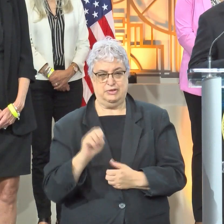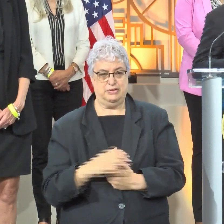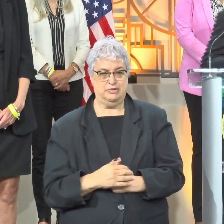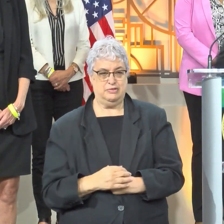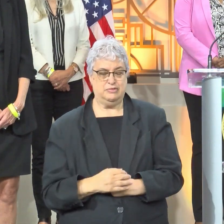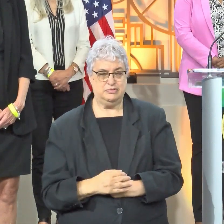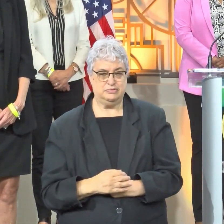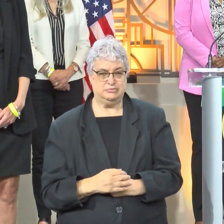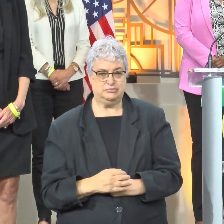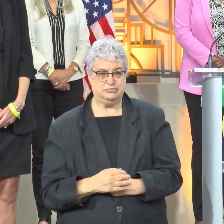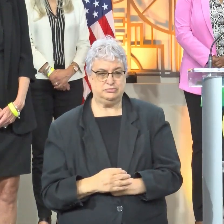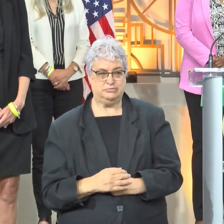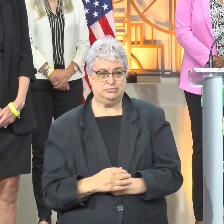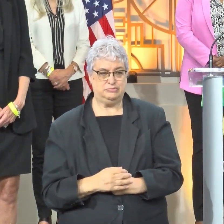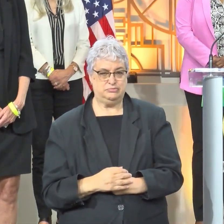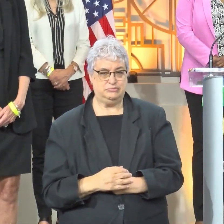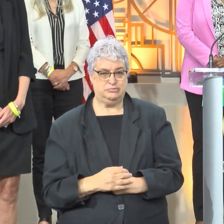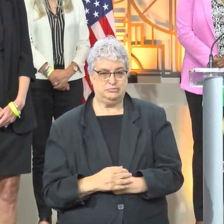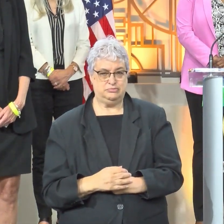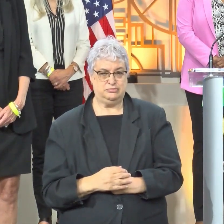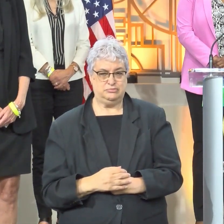Wright.